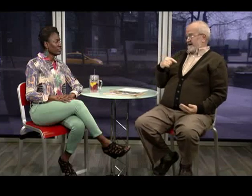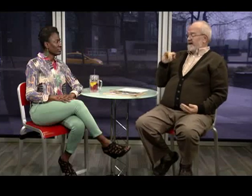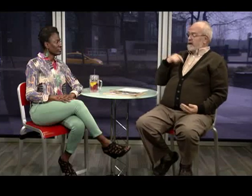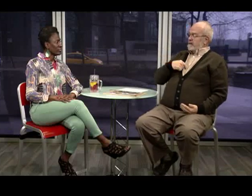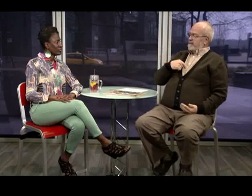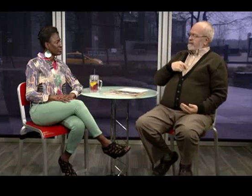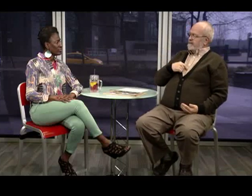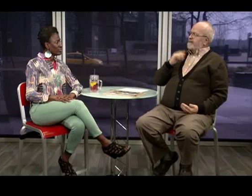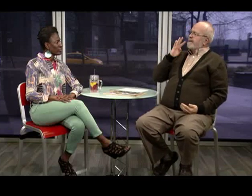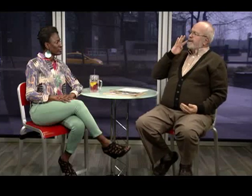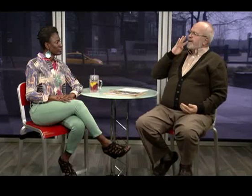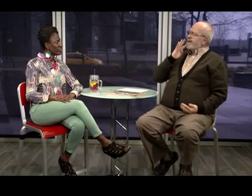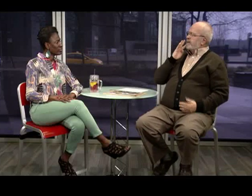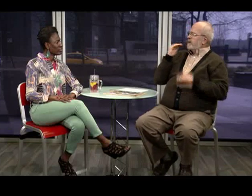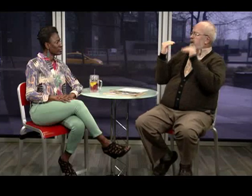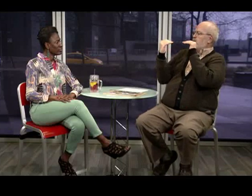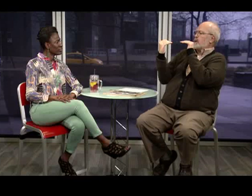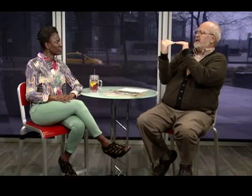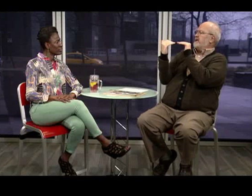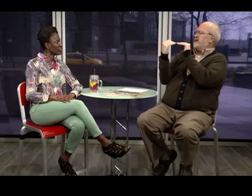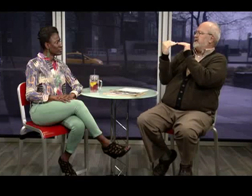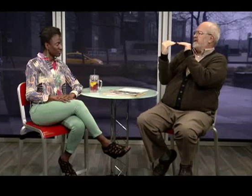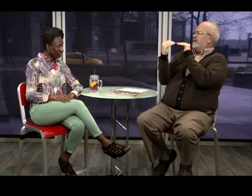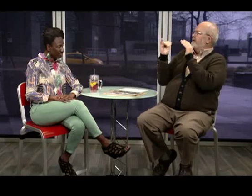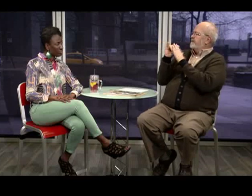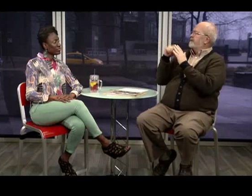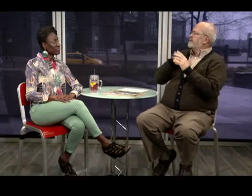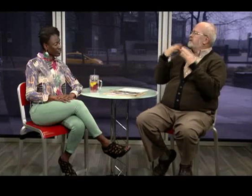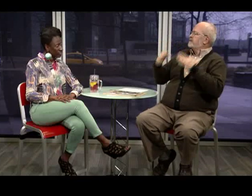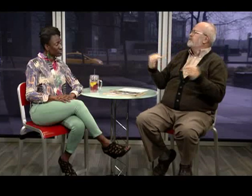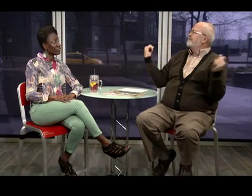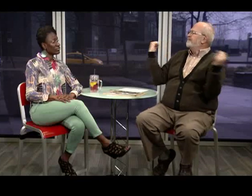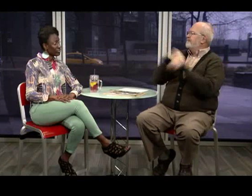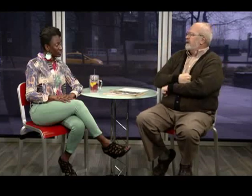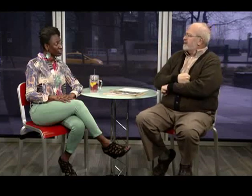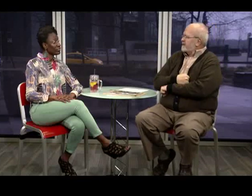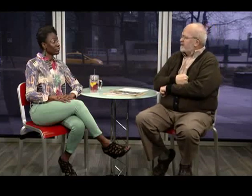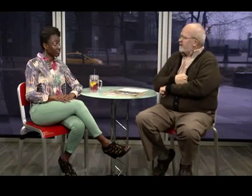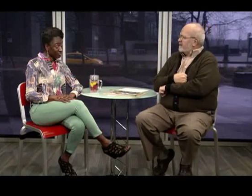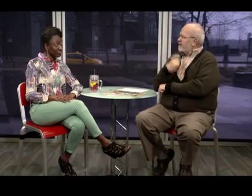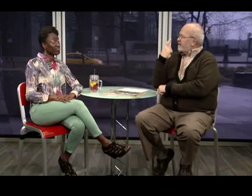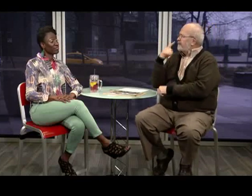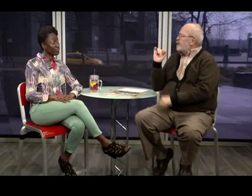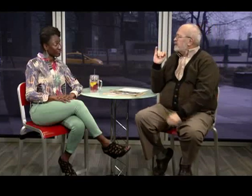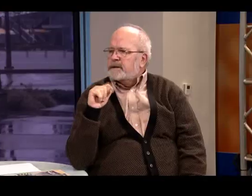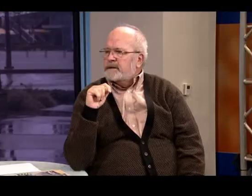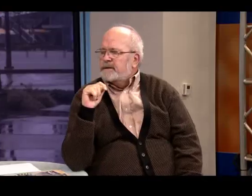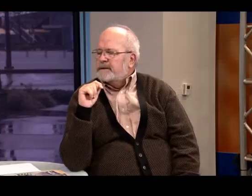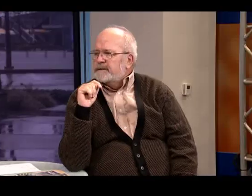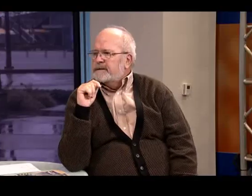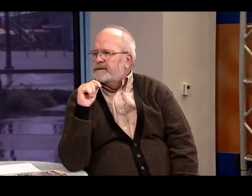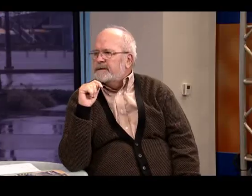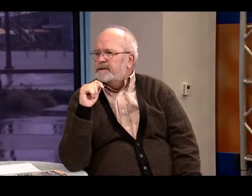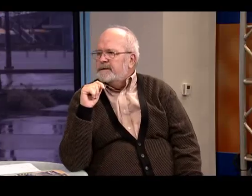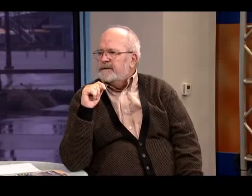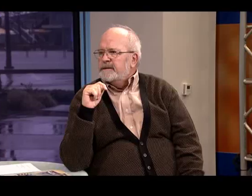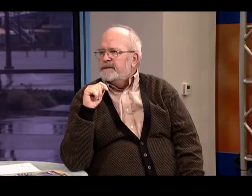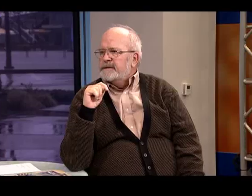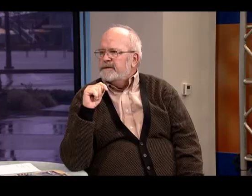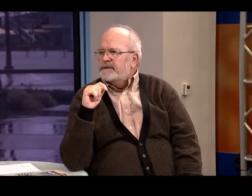And I think that that is all that I'm looking for. And my desire for that equality is something that I'm willing to